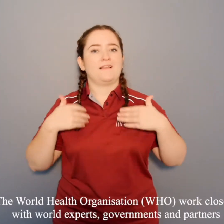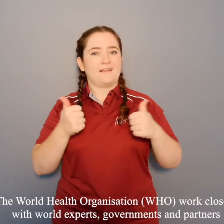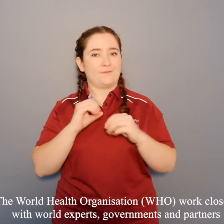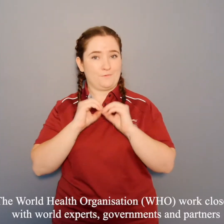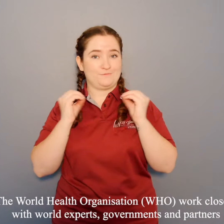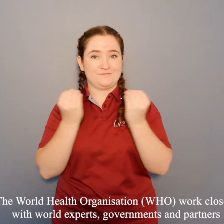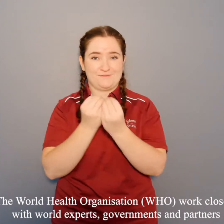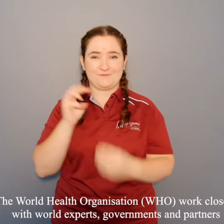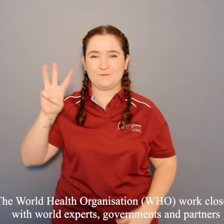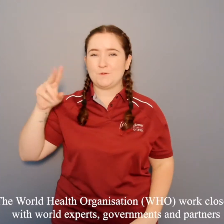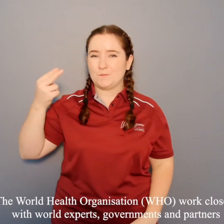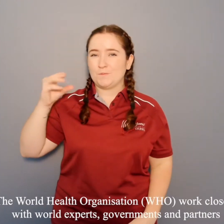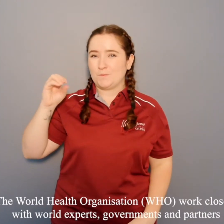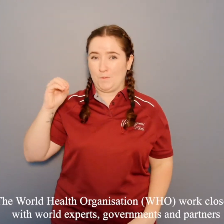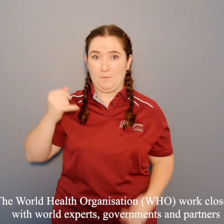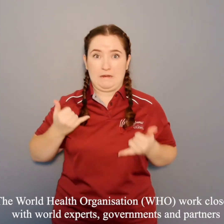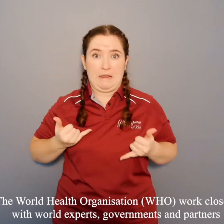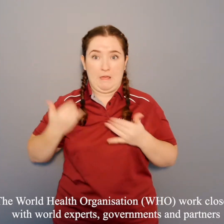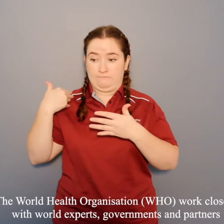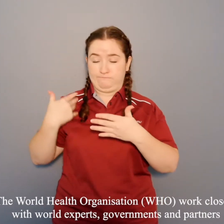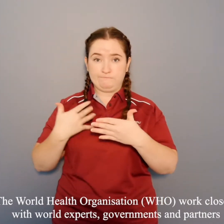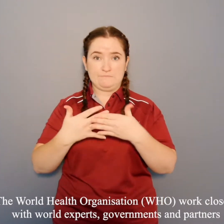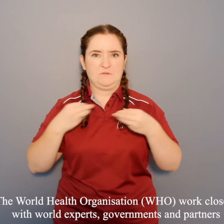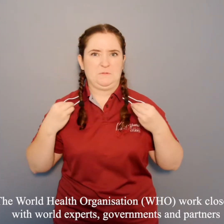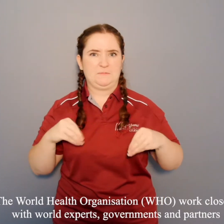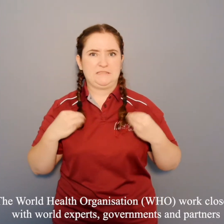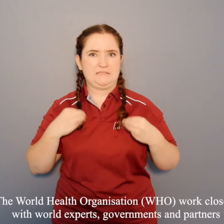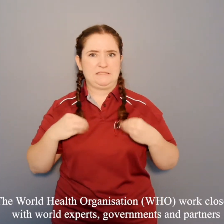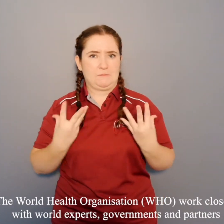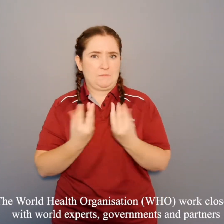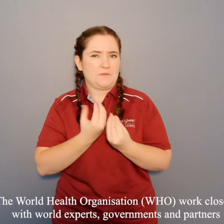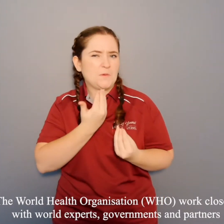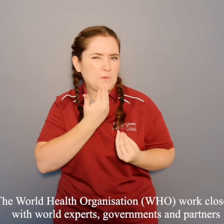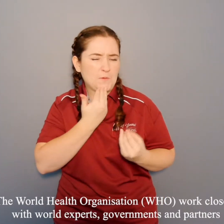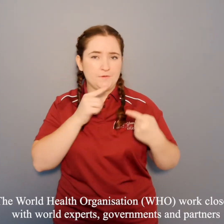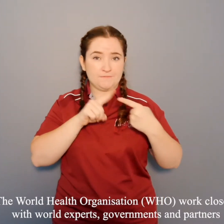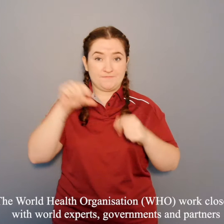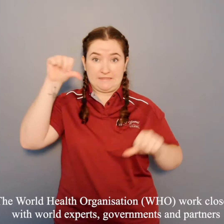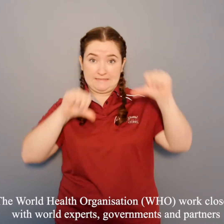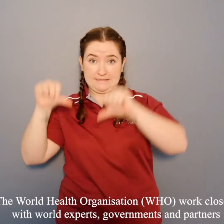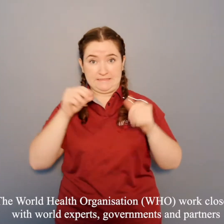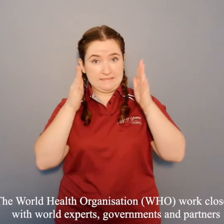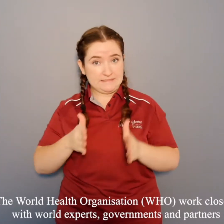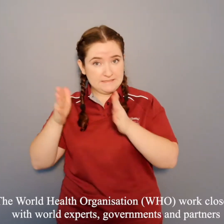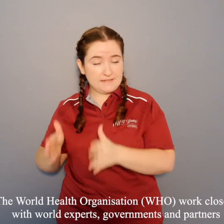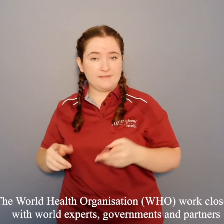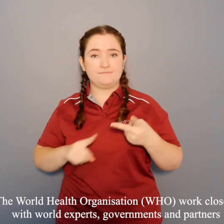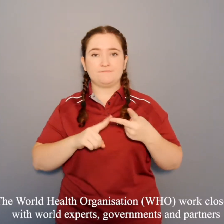The World Health Organization works closely with world experts,